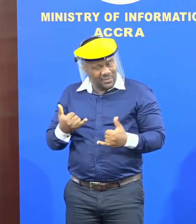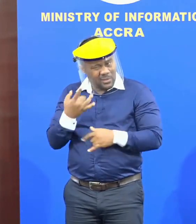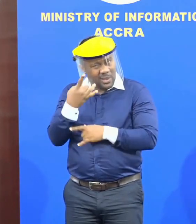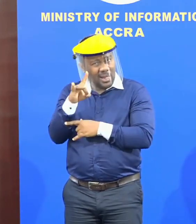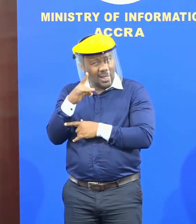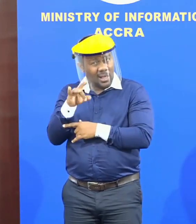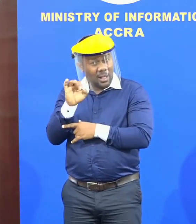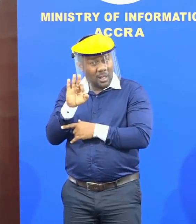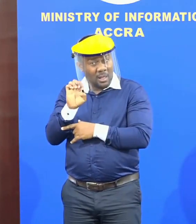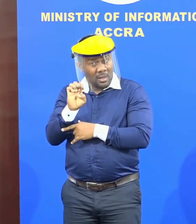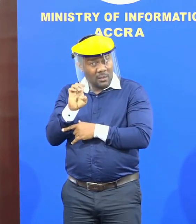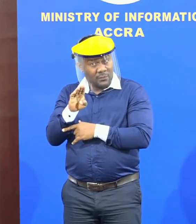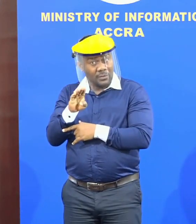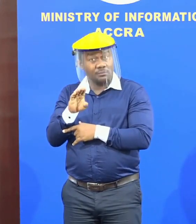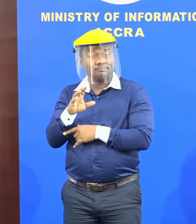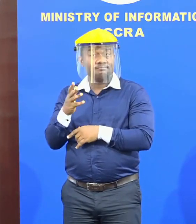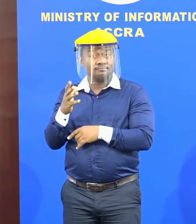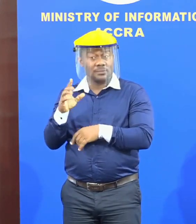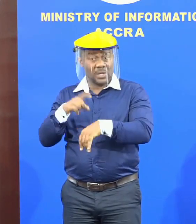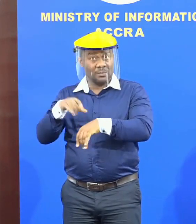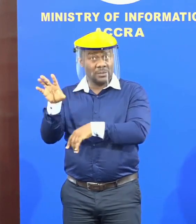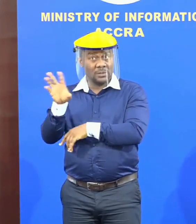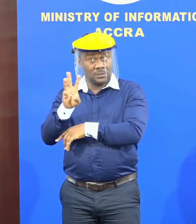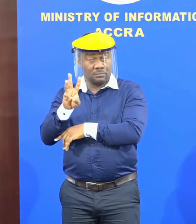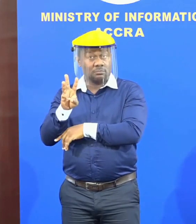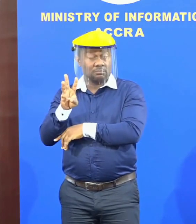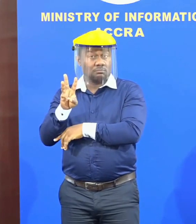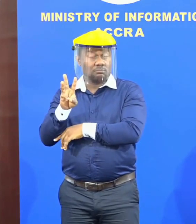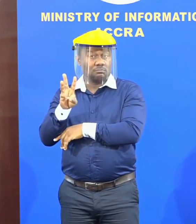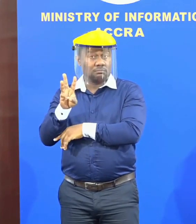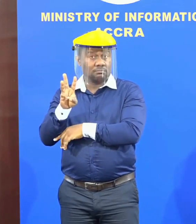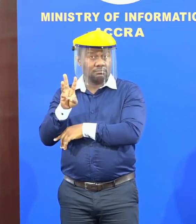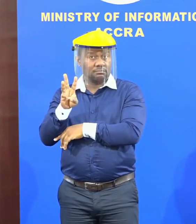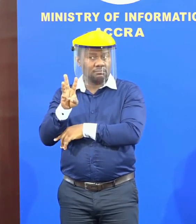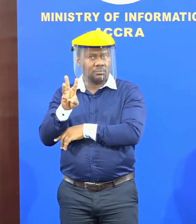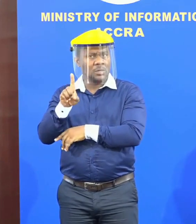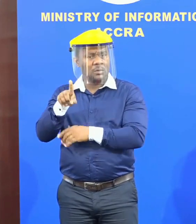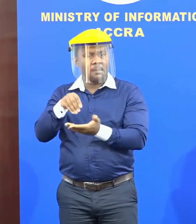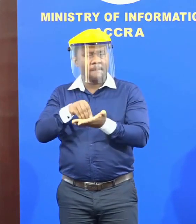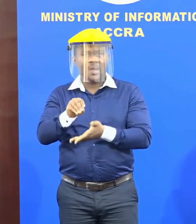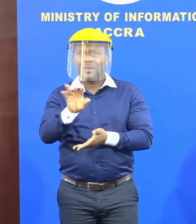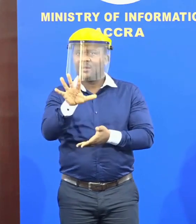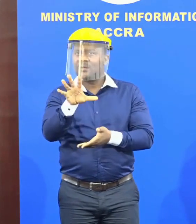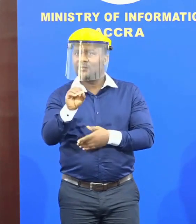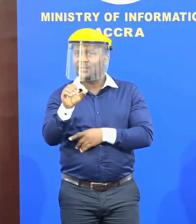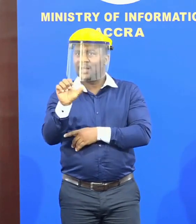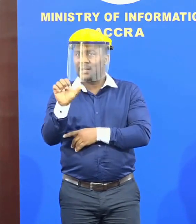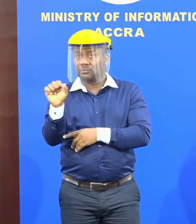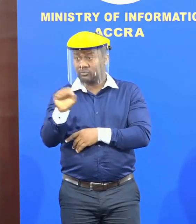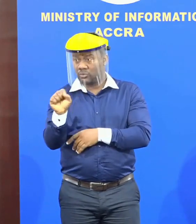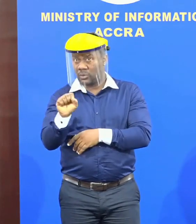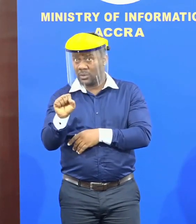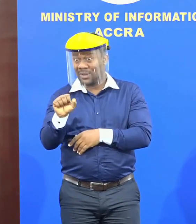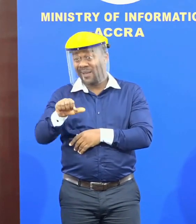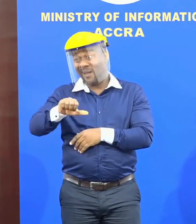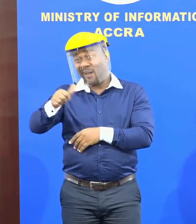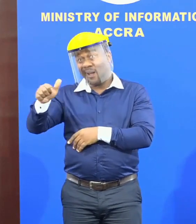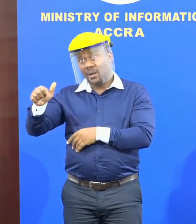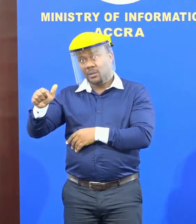February, 6 p.m. UTC, pay $50. All other passengers will continue to